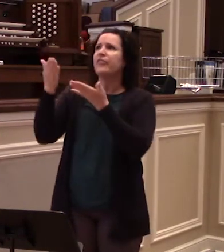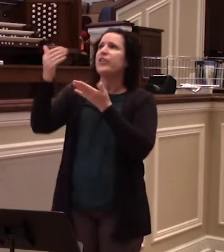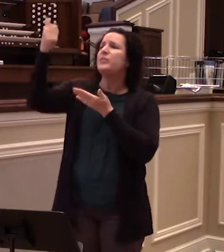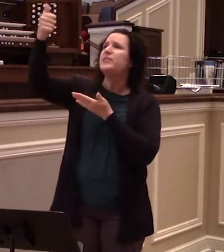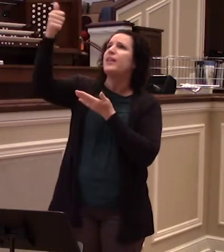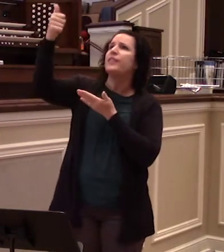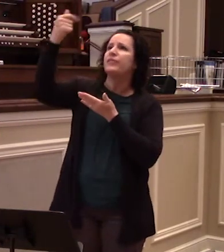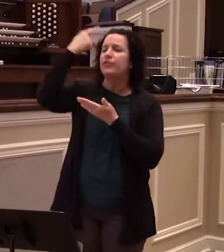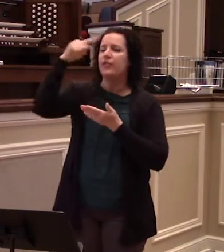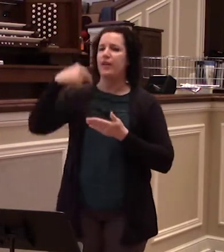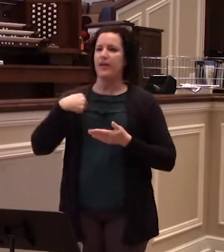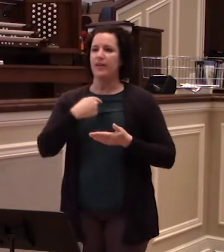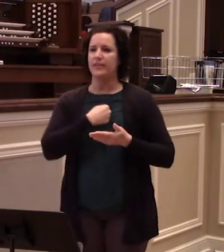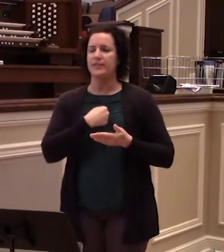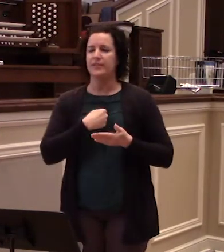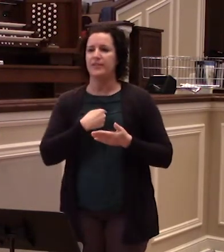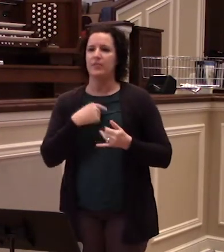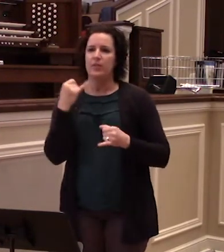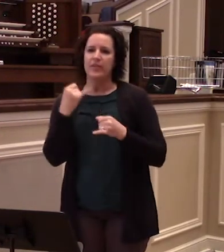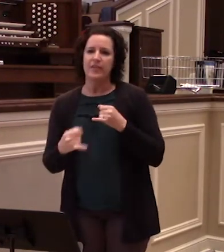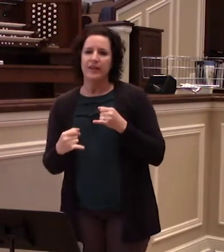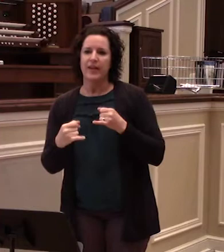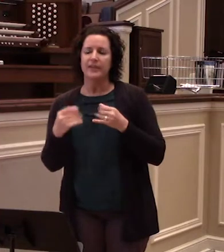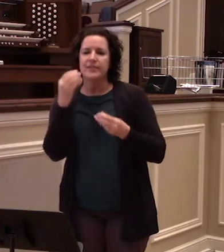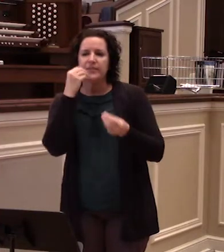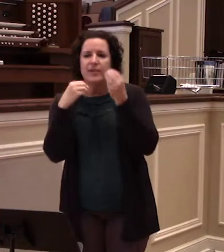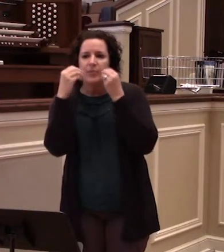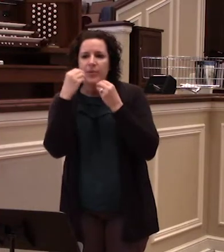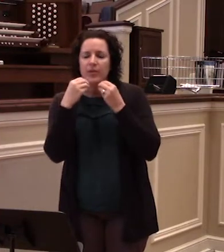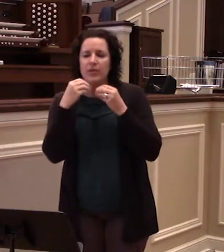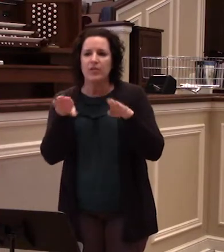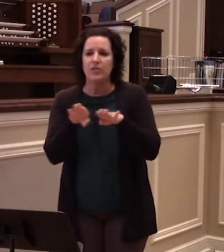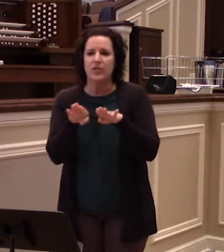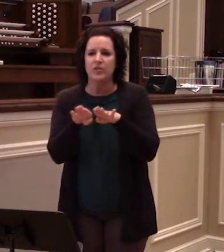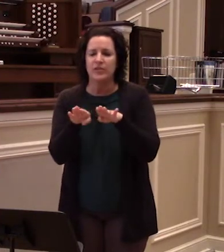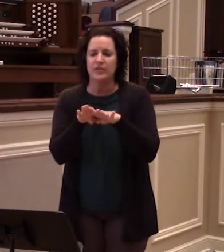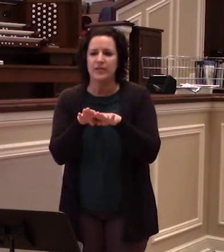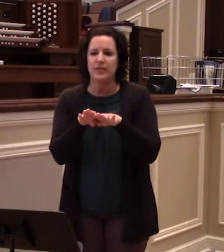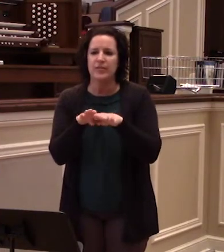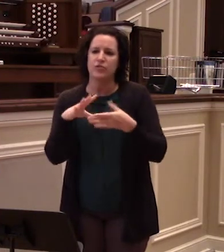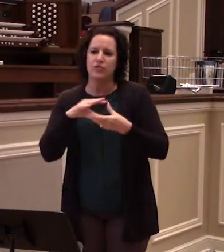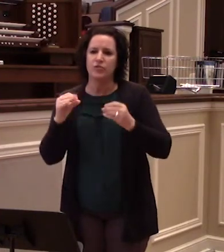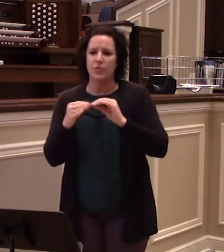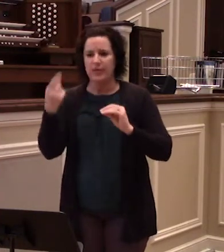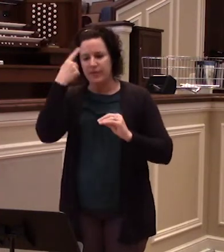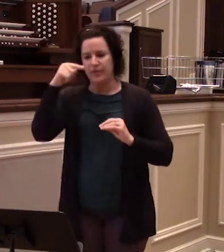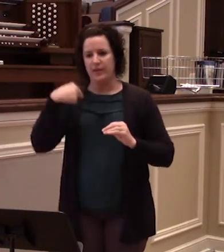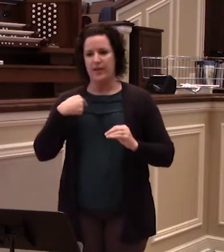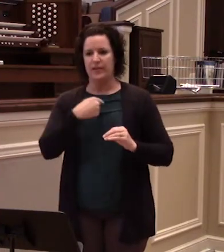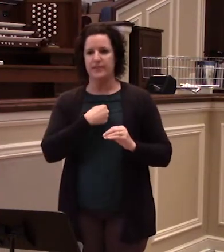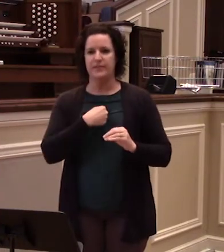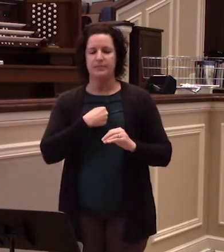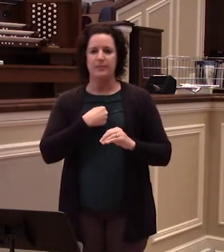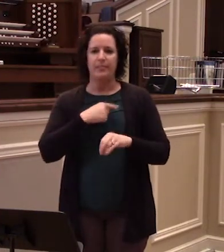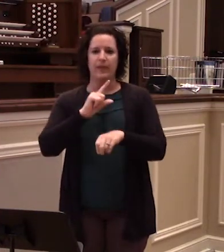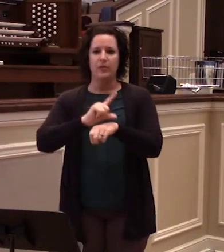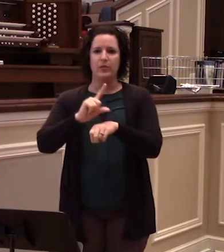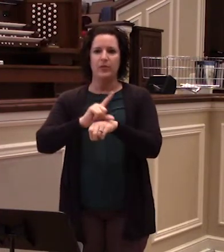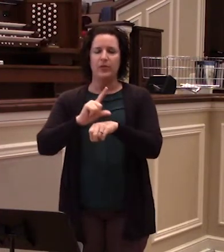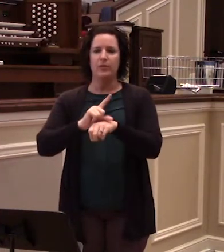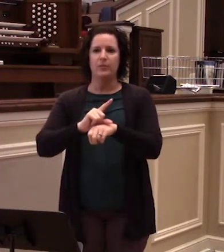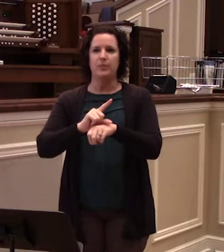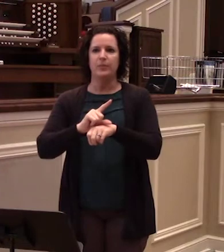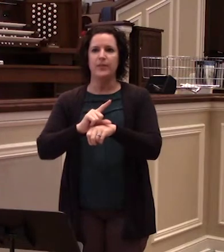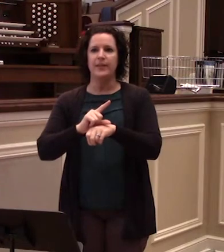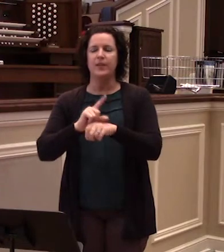Last Supper closes the narrative loop for us. Luke will get from chapter 2 to chapter